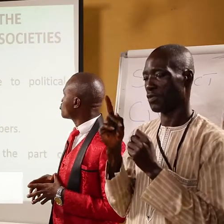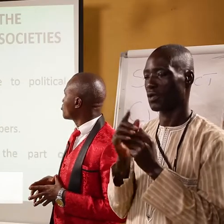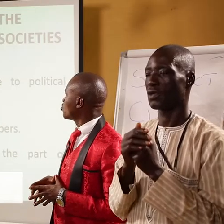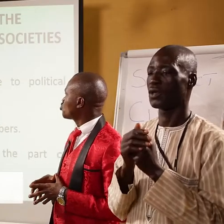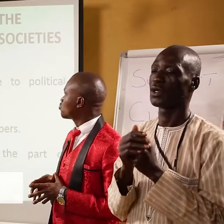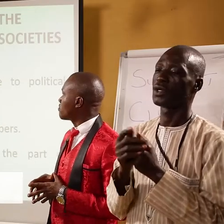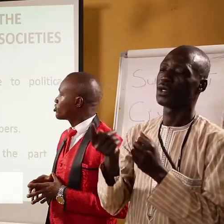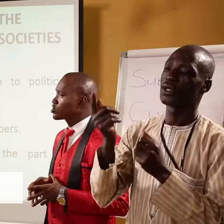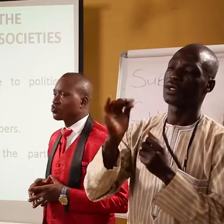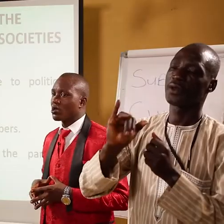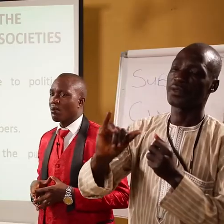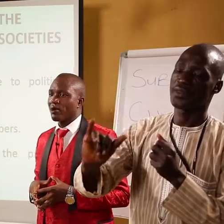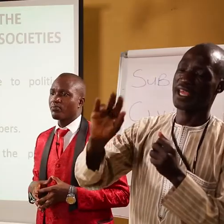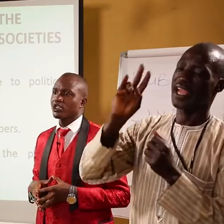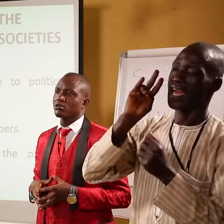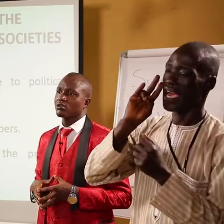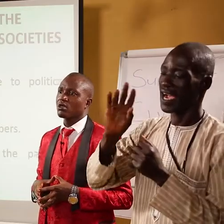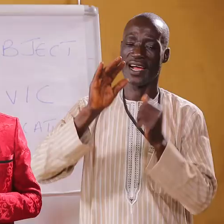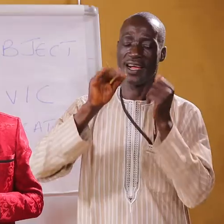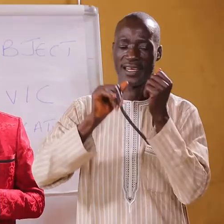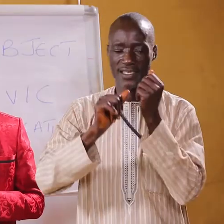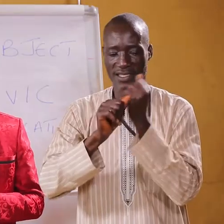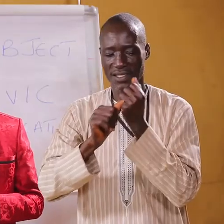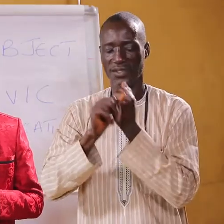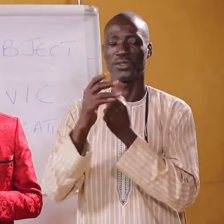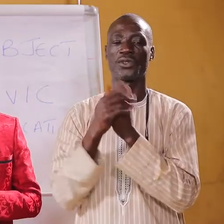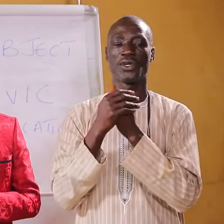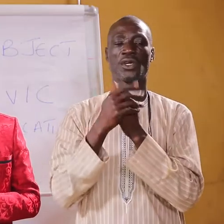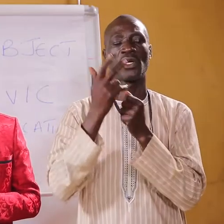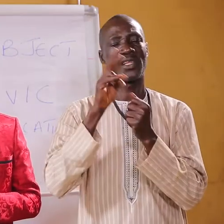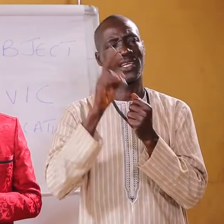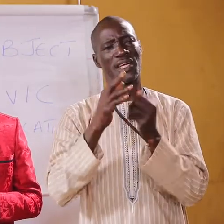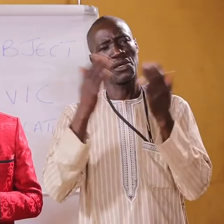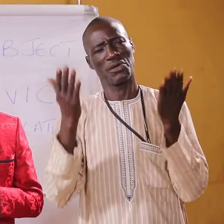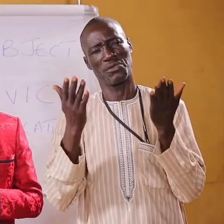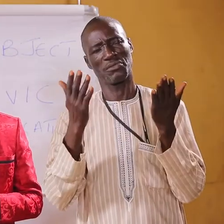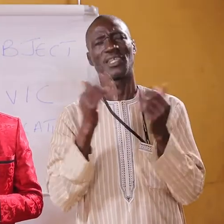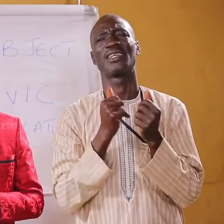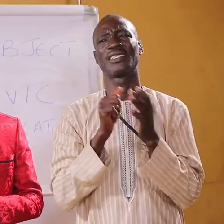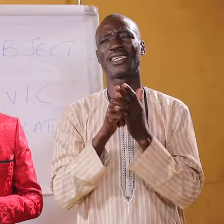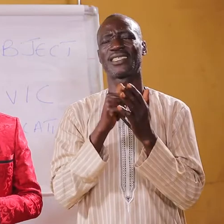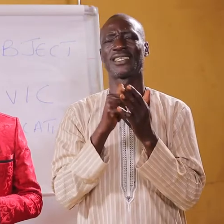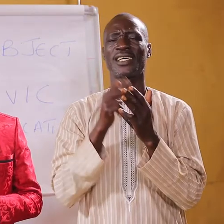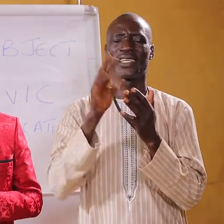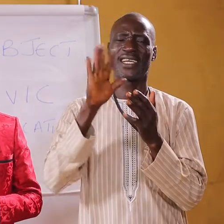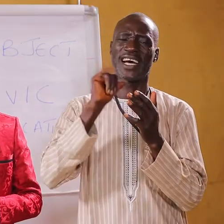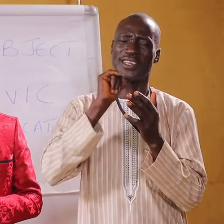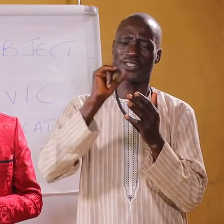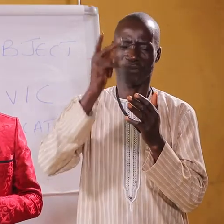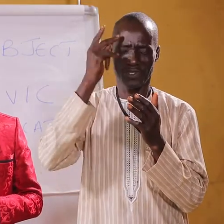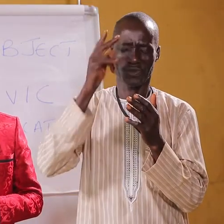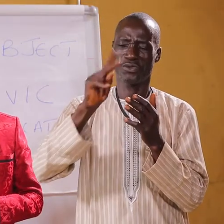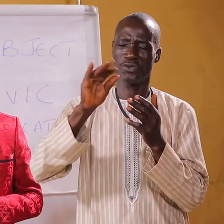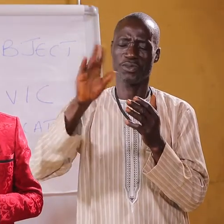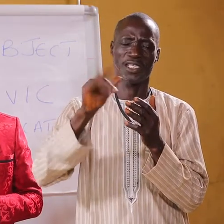are vulnerable to political manipulations. We all know that civil society organizations are not political